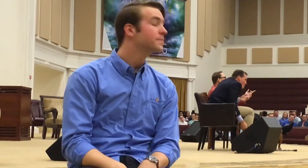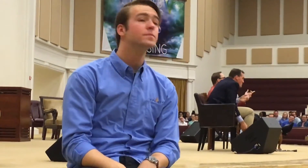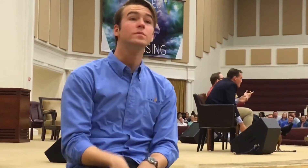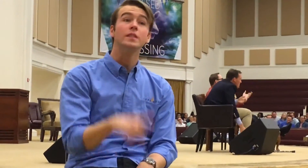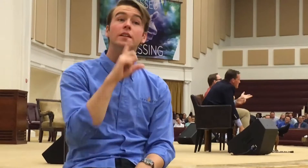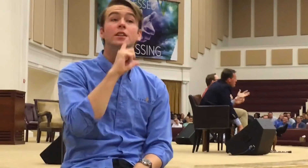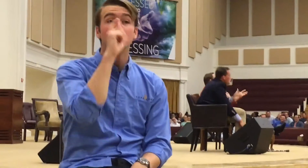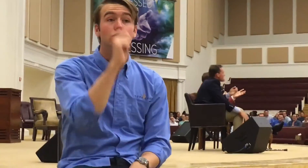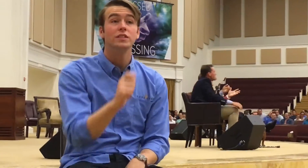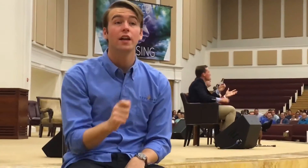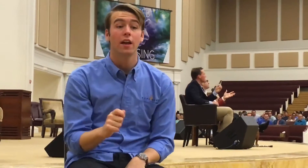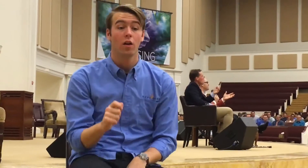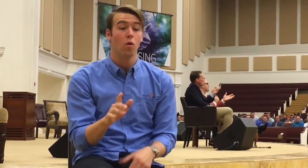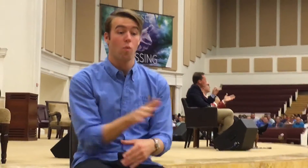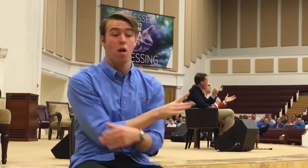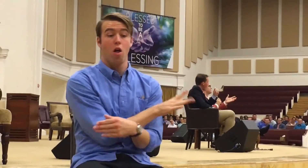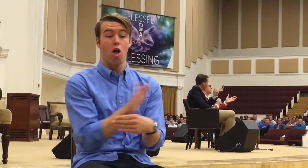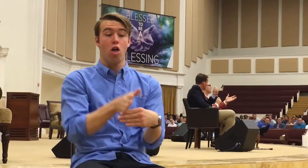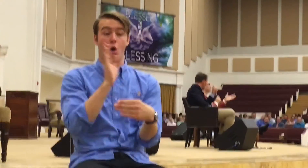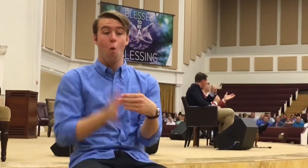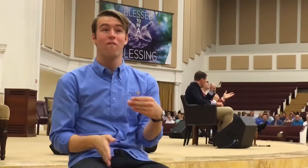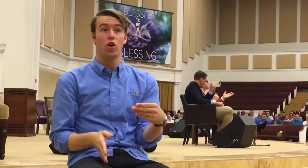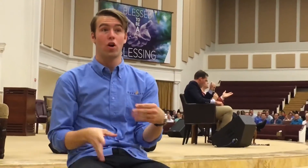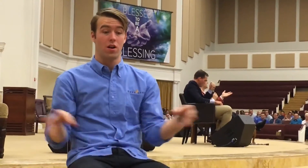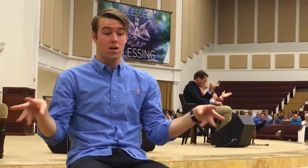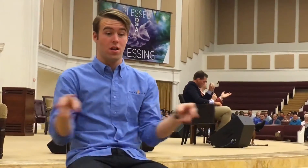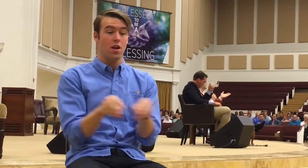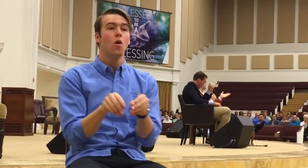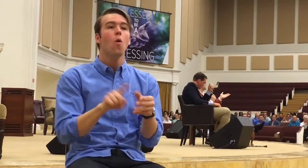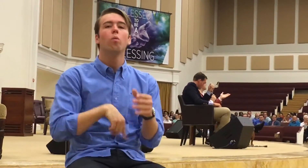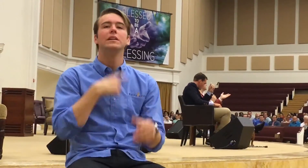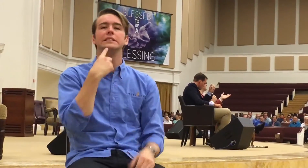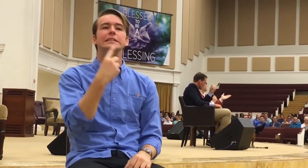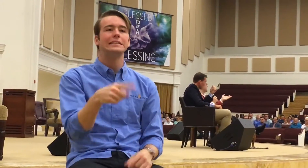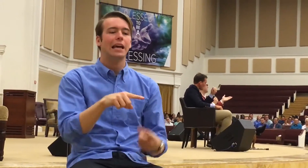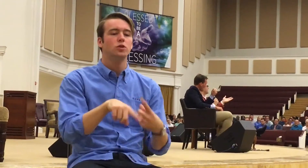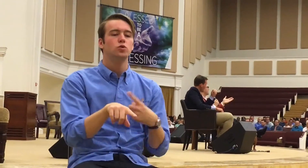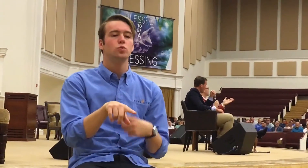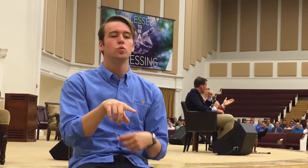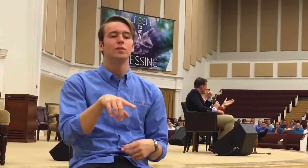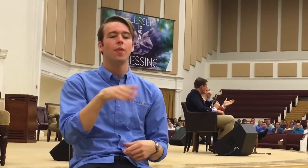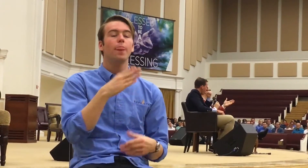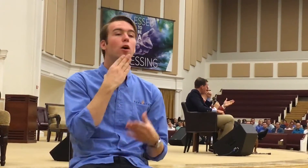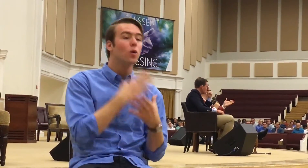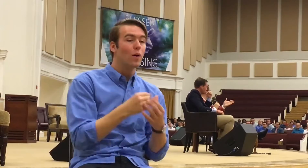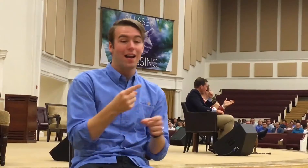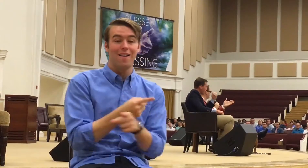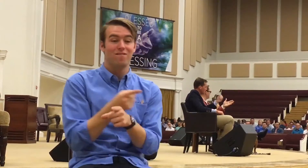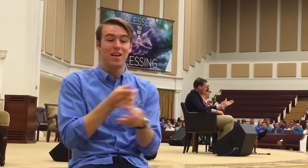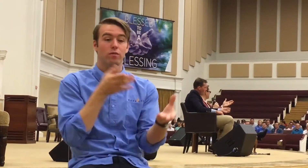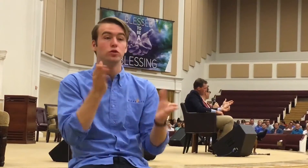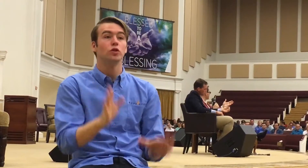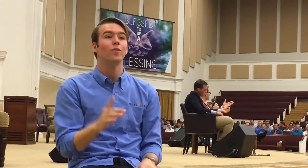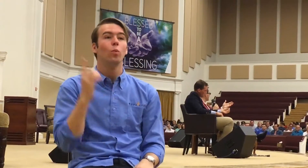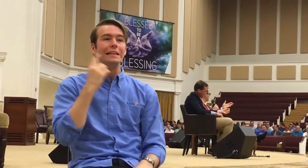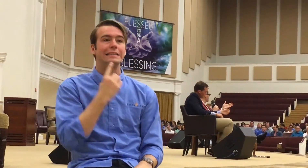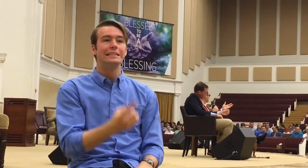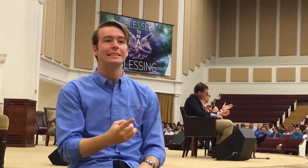Isn't it interesting when it's all over? What does he say to his good and faithful servant?